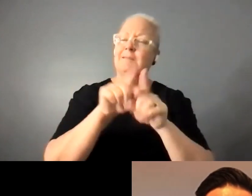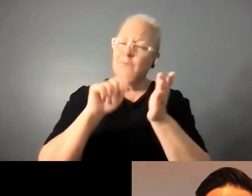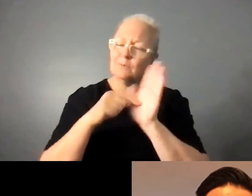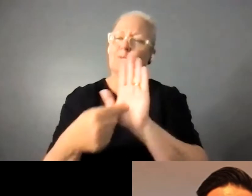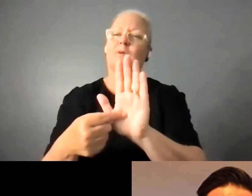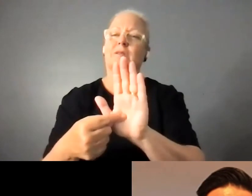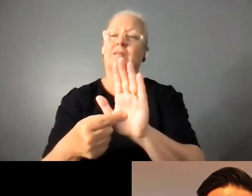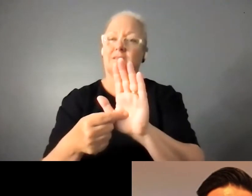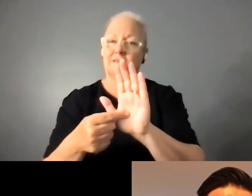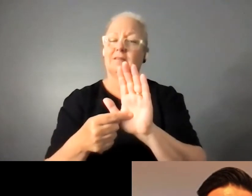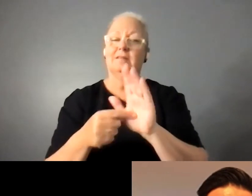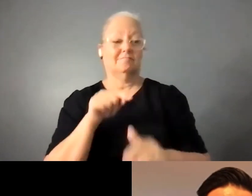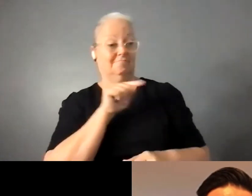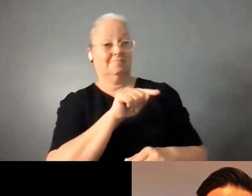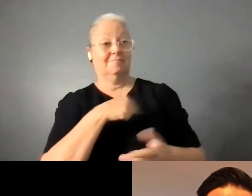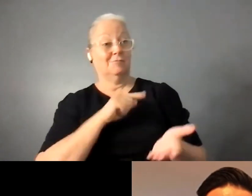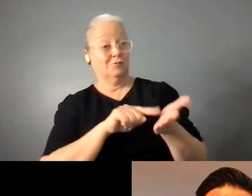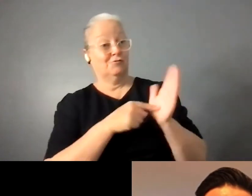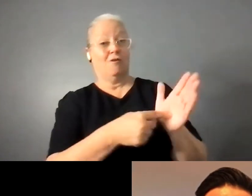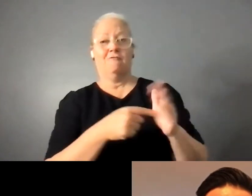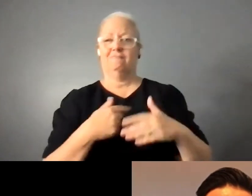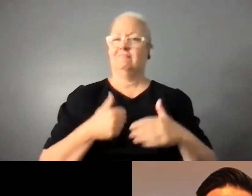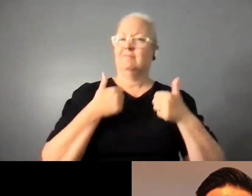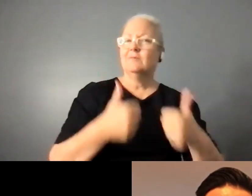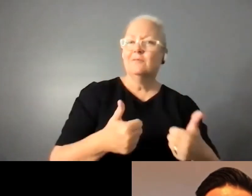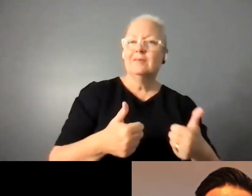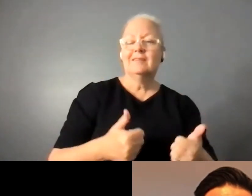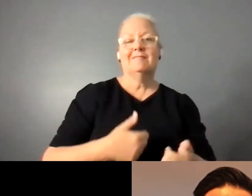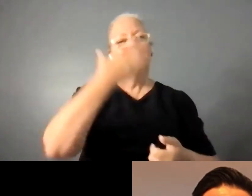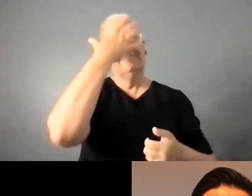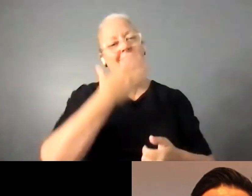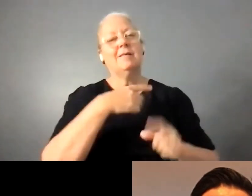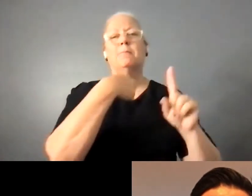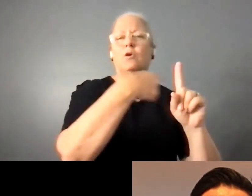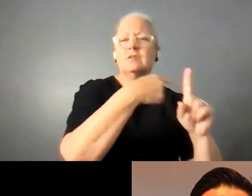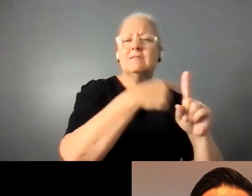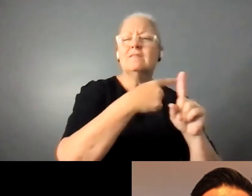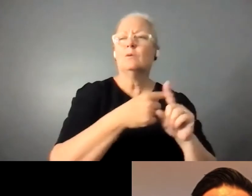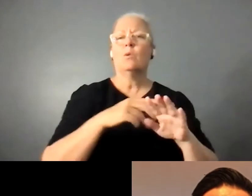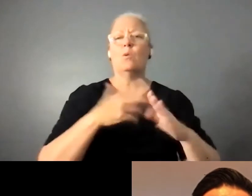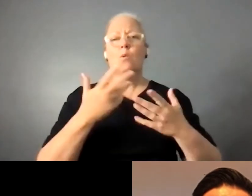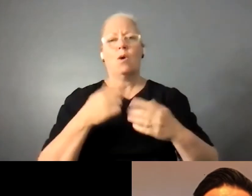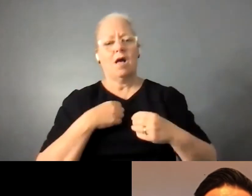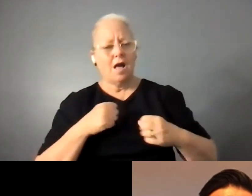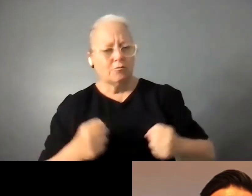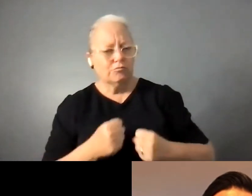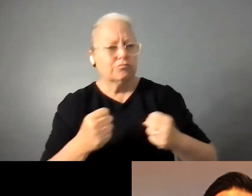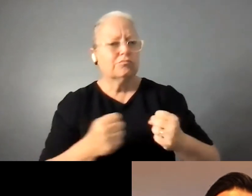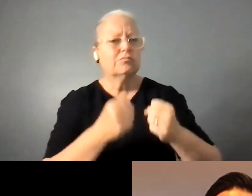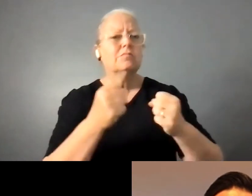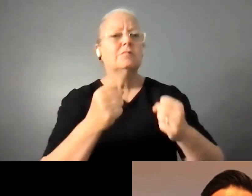show our positive face and positive things that we can do and we're capable of.